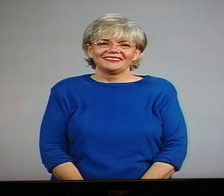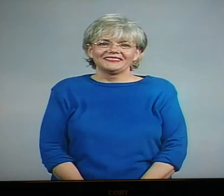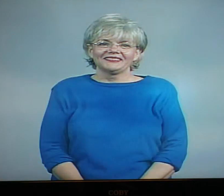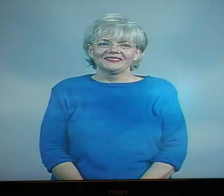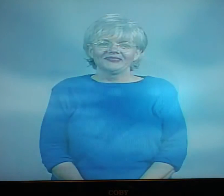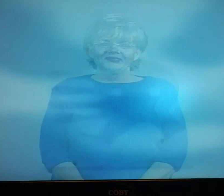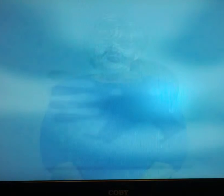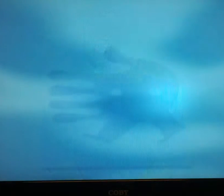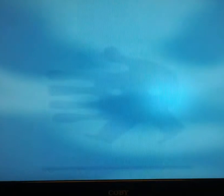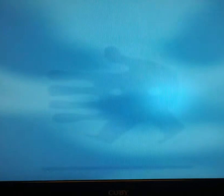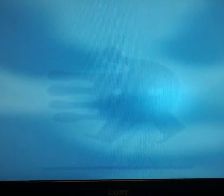properly.